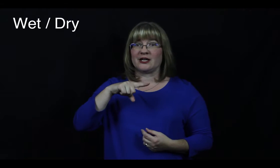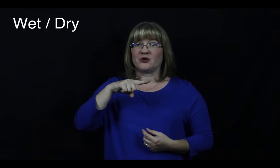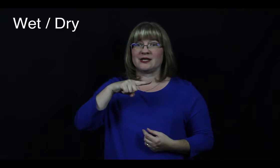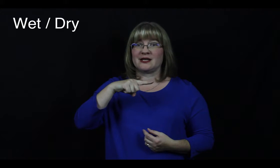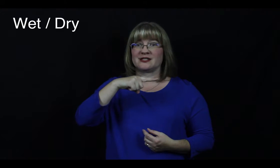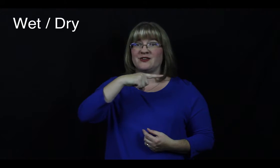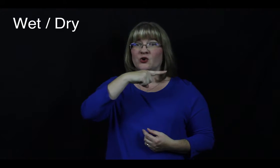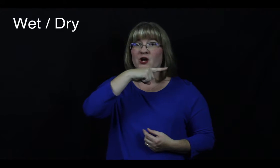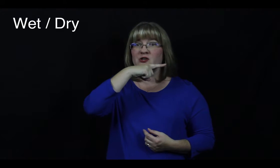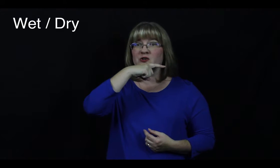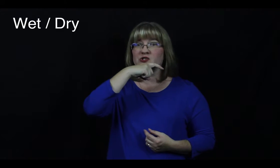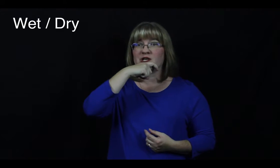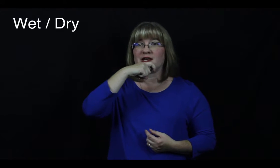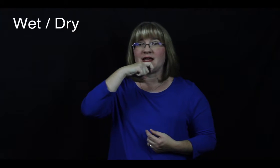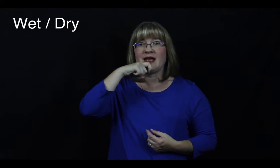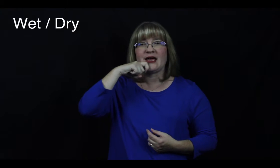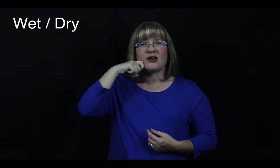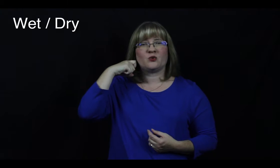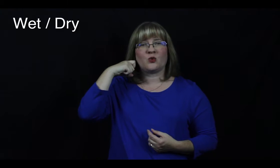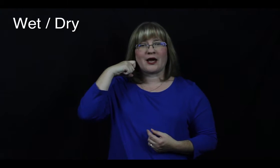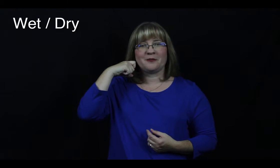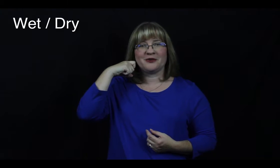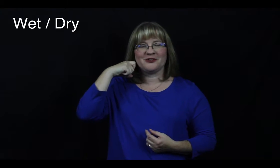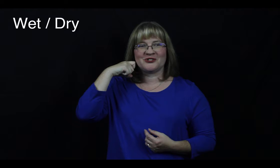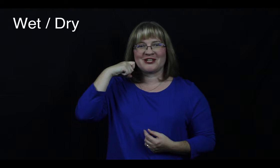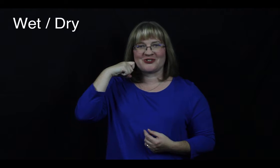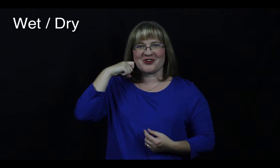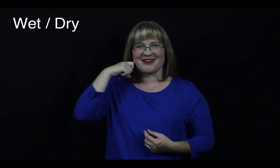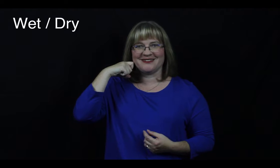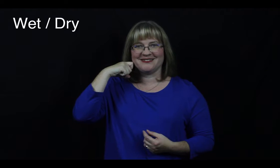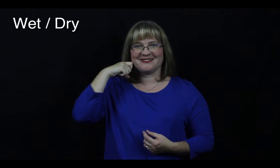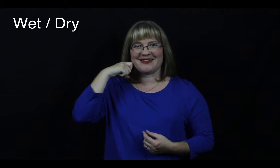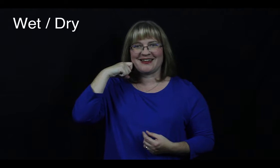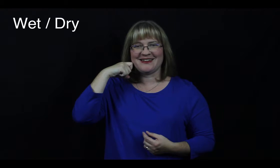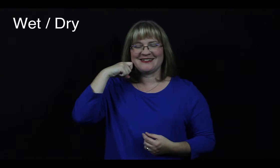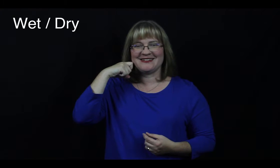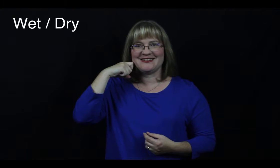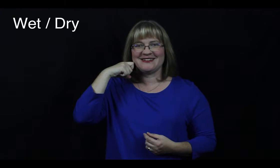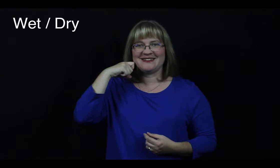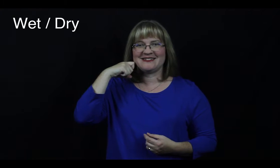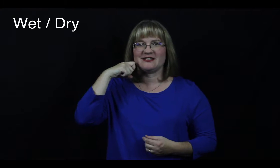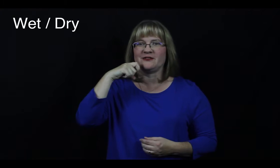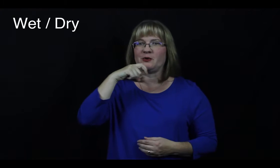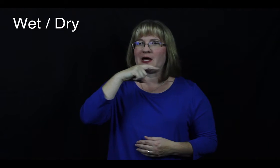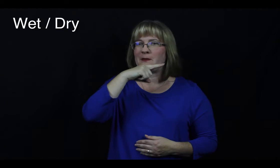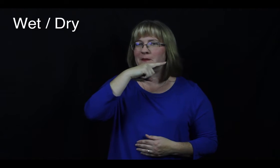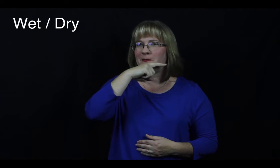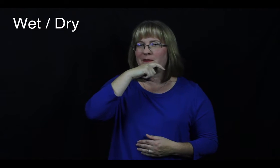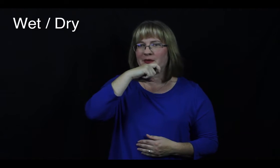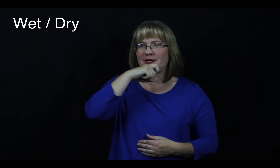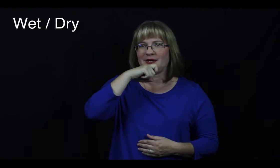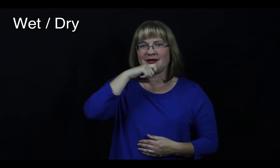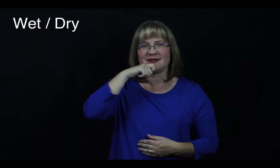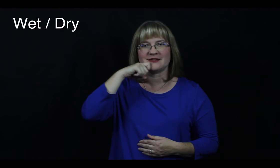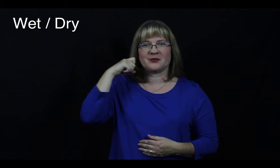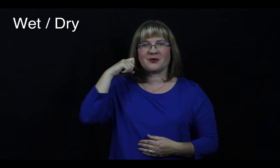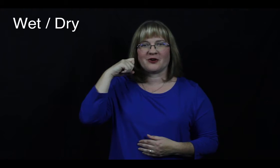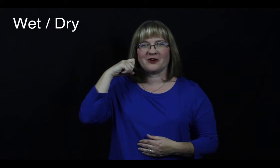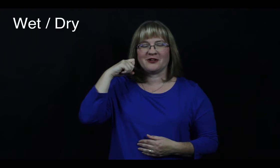take your index finger under your chin and wipe your chin dry. Okay? It's as if you had a big sip of water